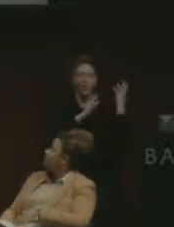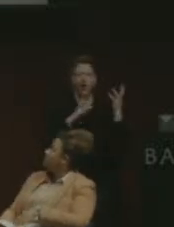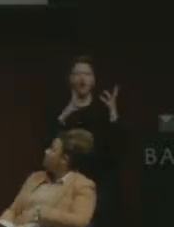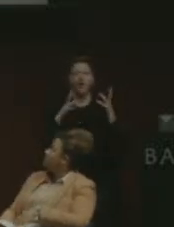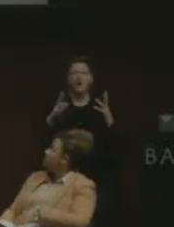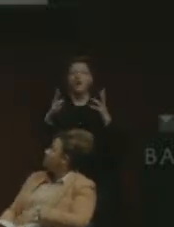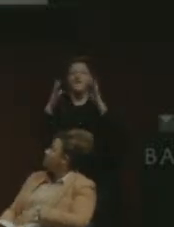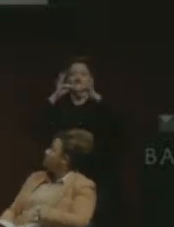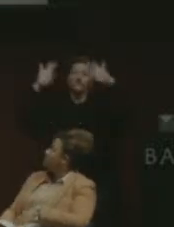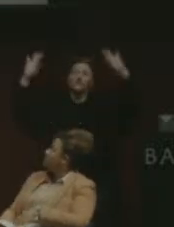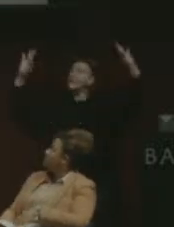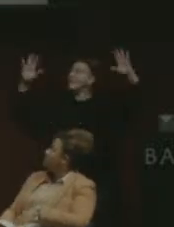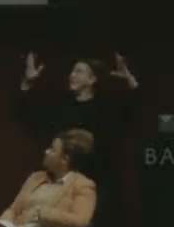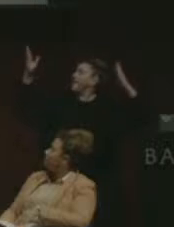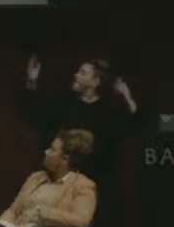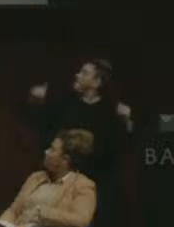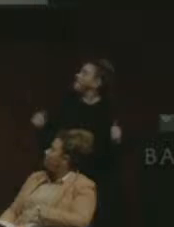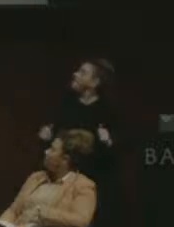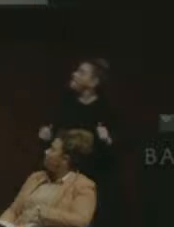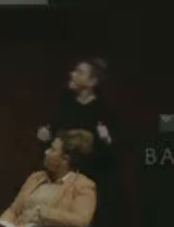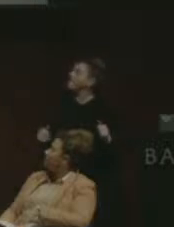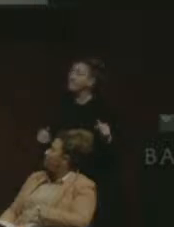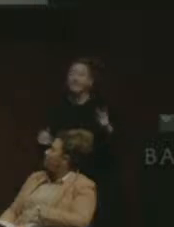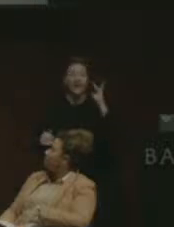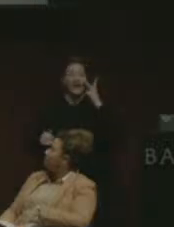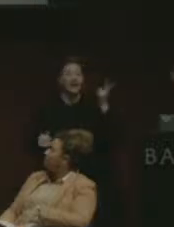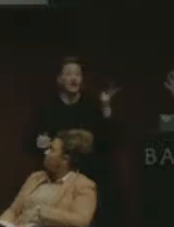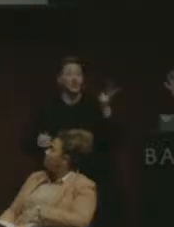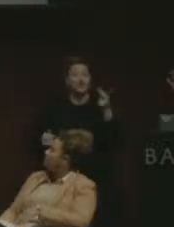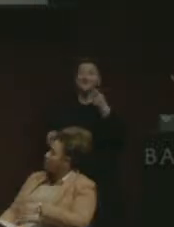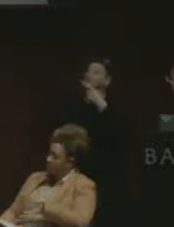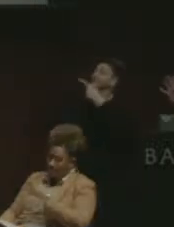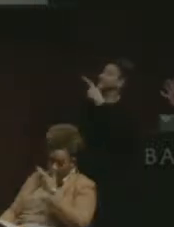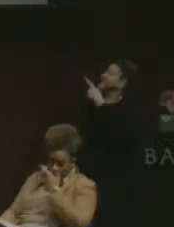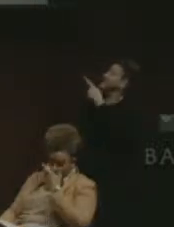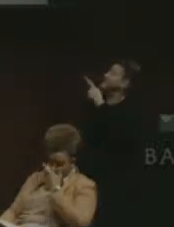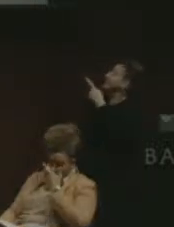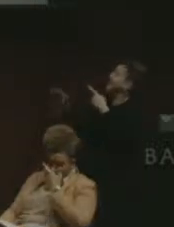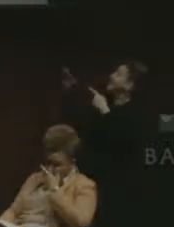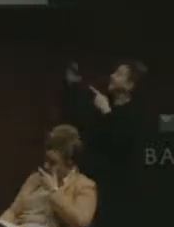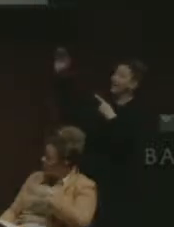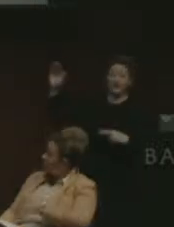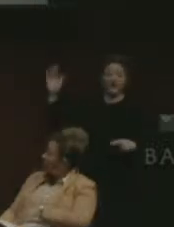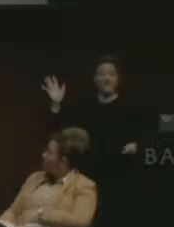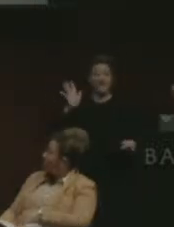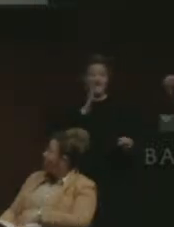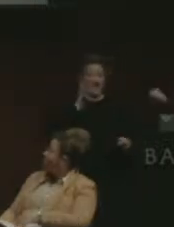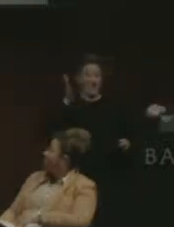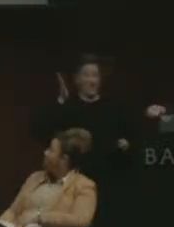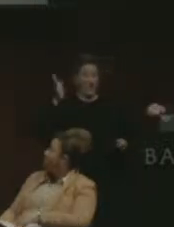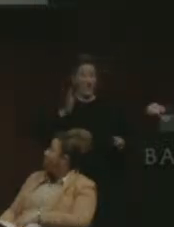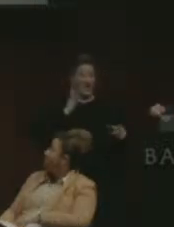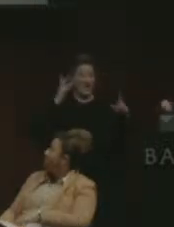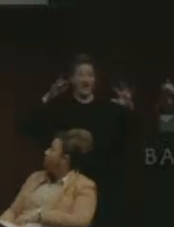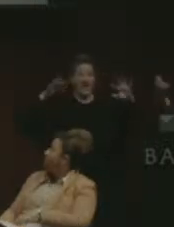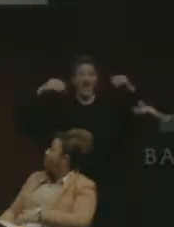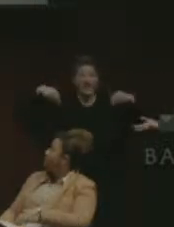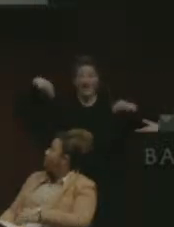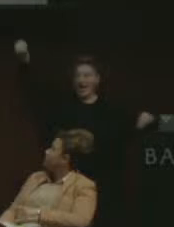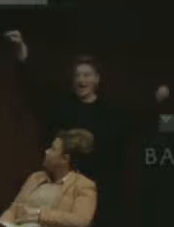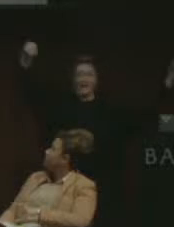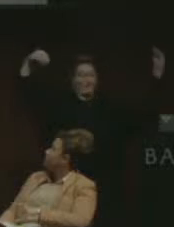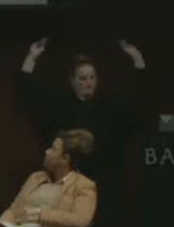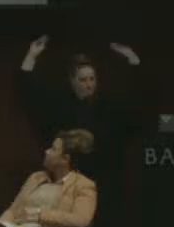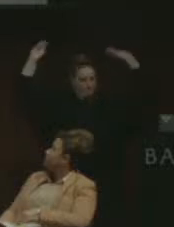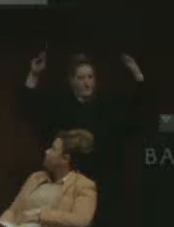Freedom." And here you see this platform of the very formal chamber, and they released a banner which was